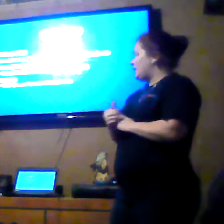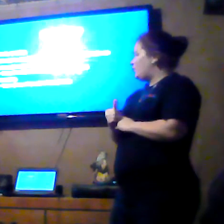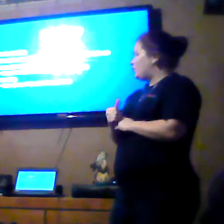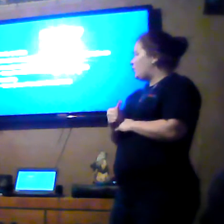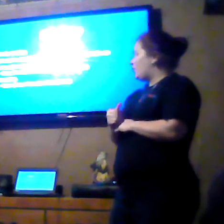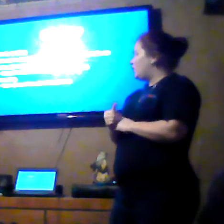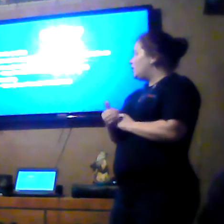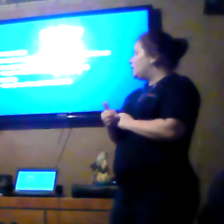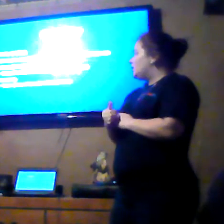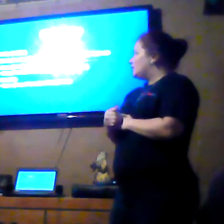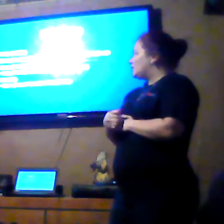help are